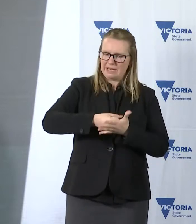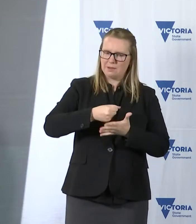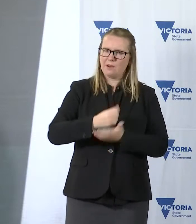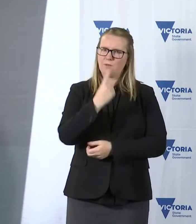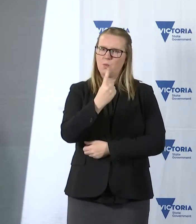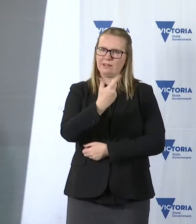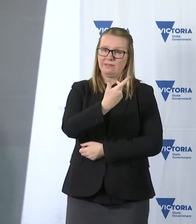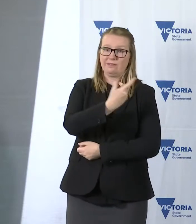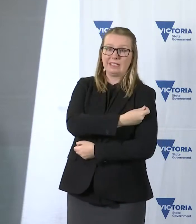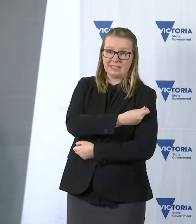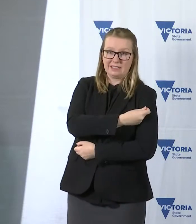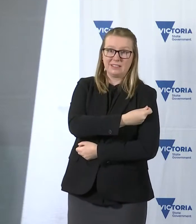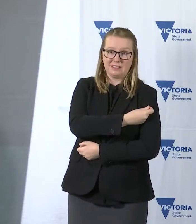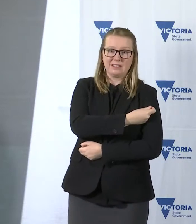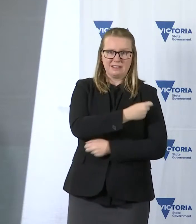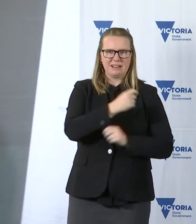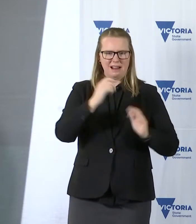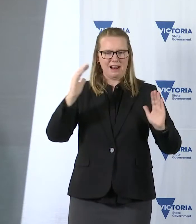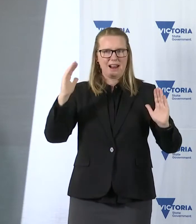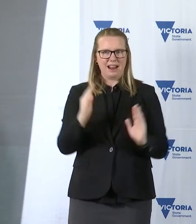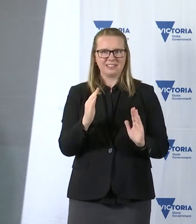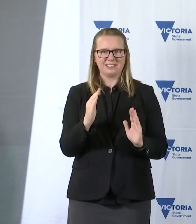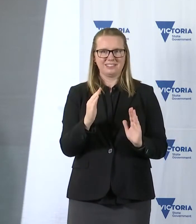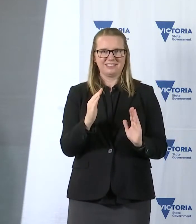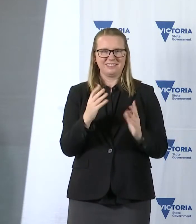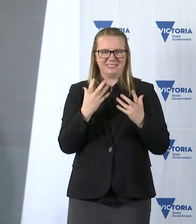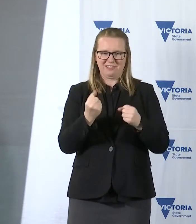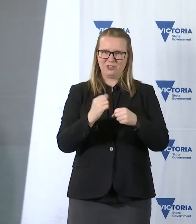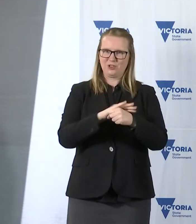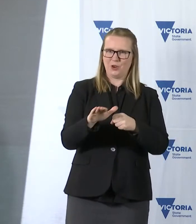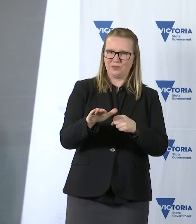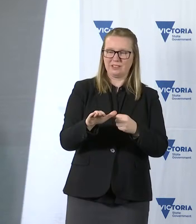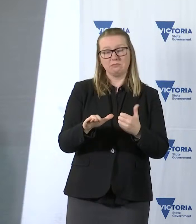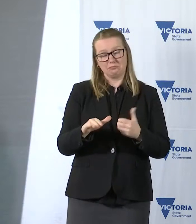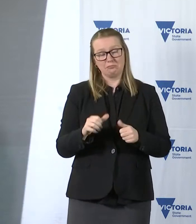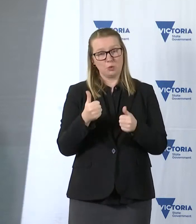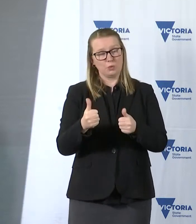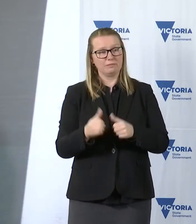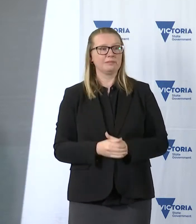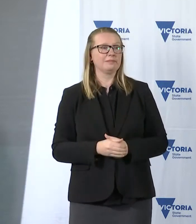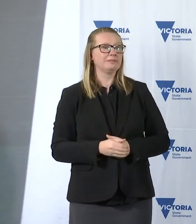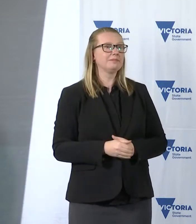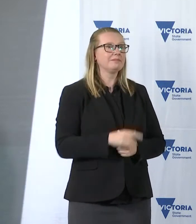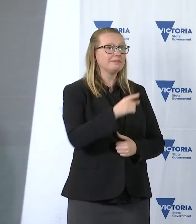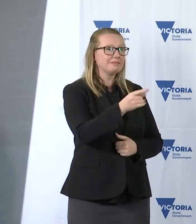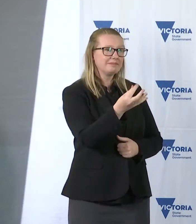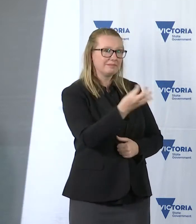are not so represented in our case numbers. That's a good sign. Given your thought is a large risk in